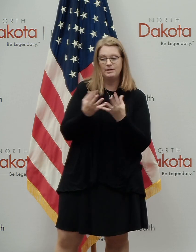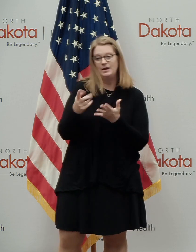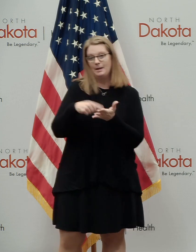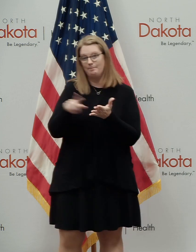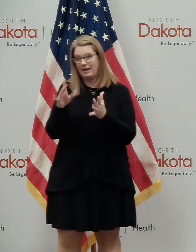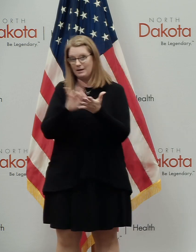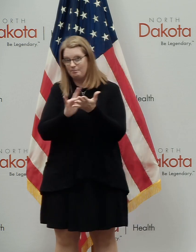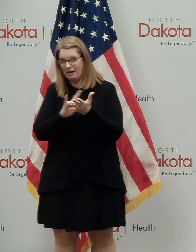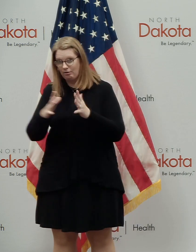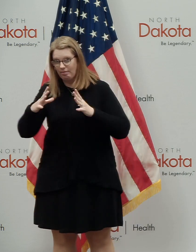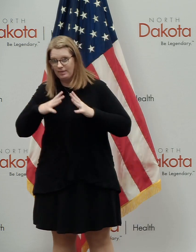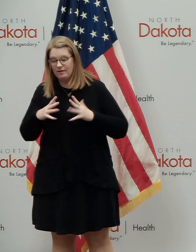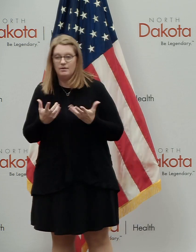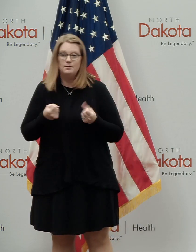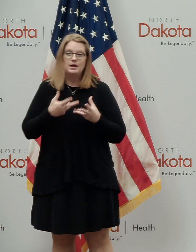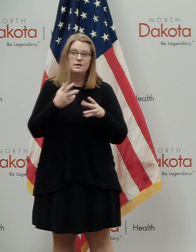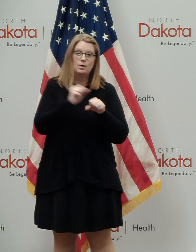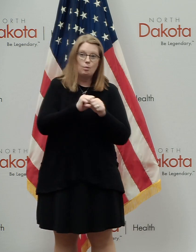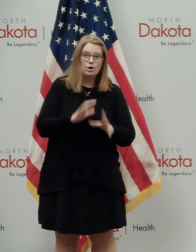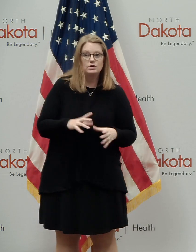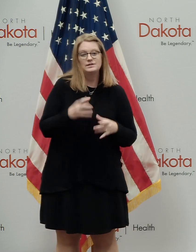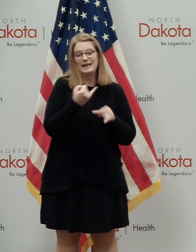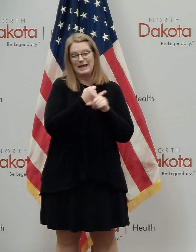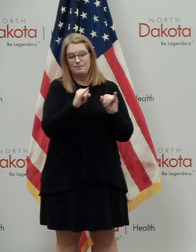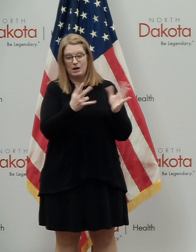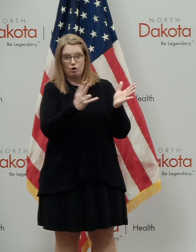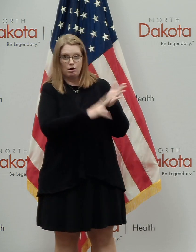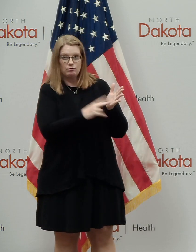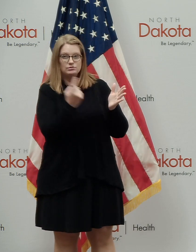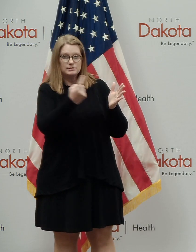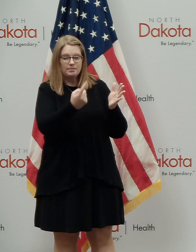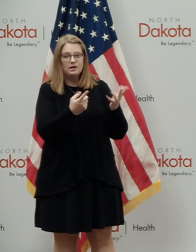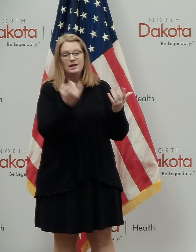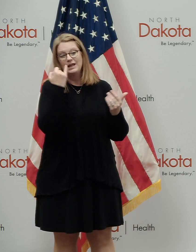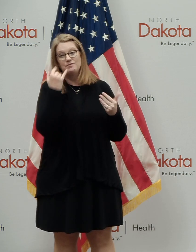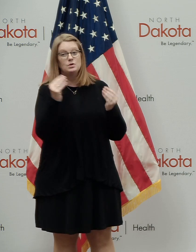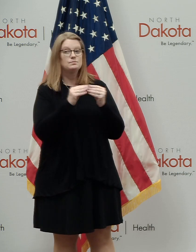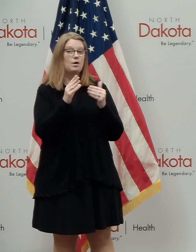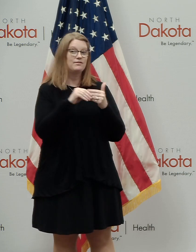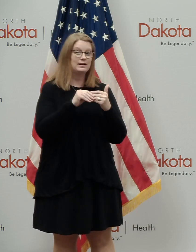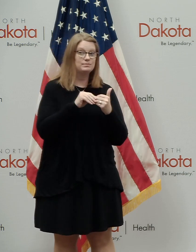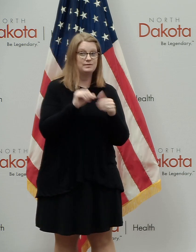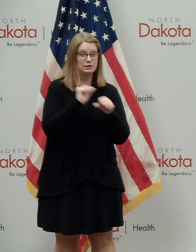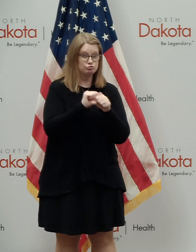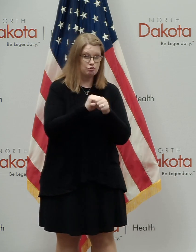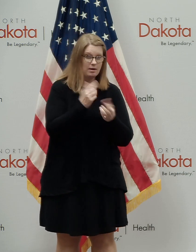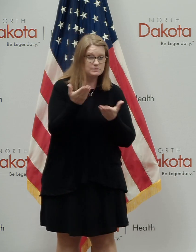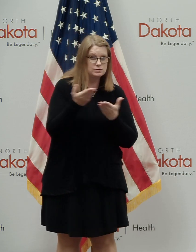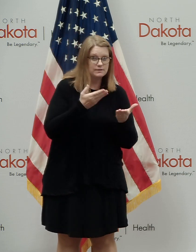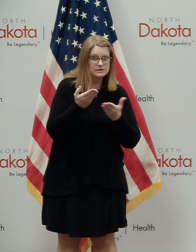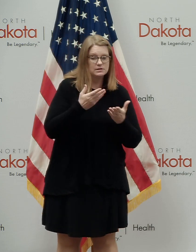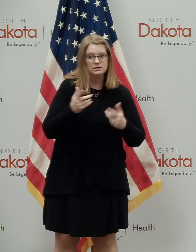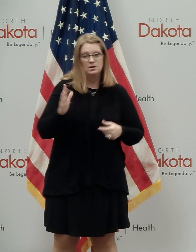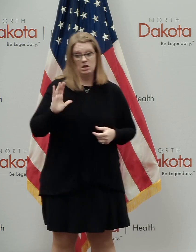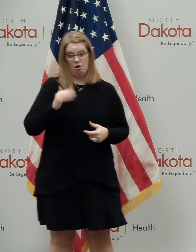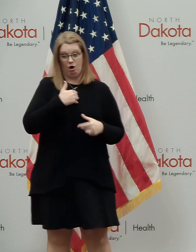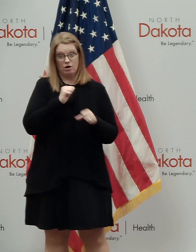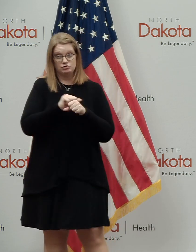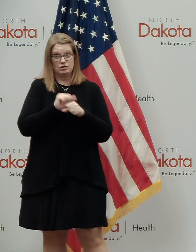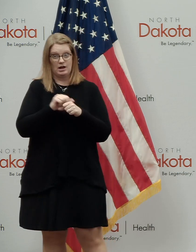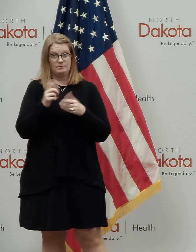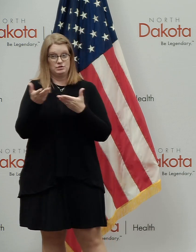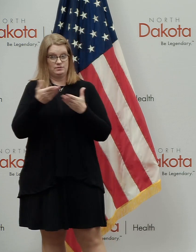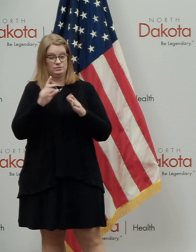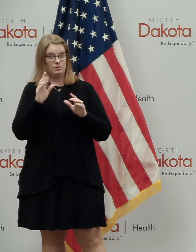know that there's a number of workers, whether they're independent contractors or whatnot, that if we could have more flexibility with job service, I know our job service would be willing